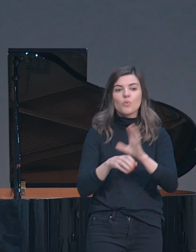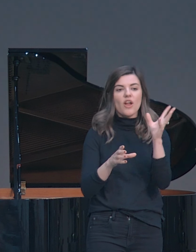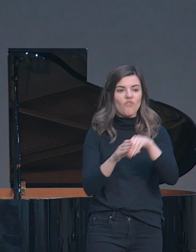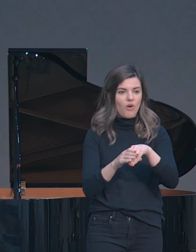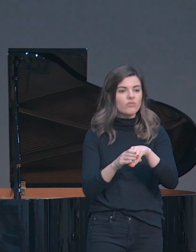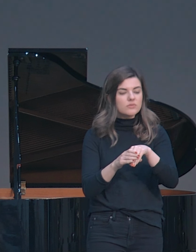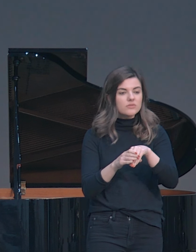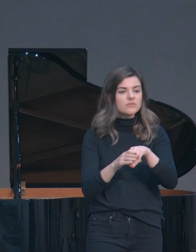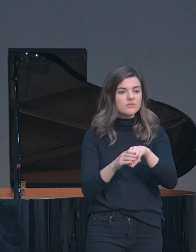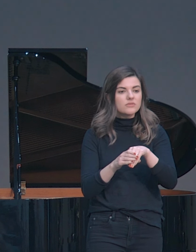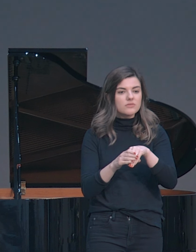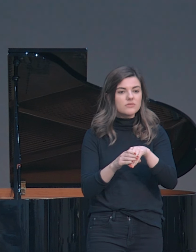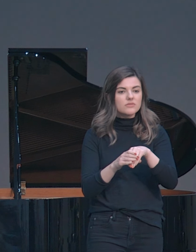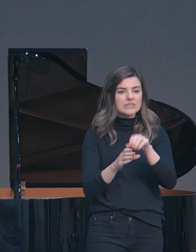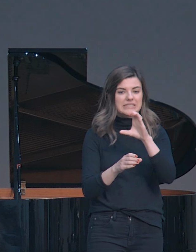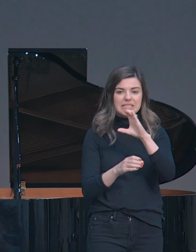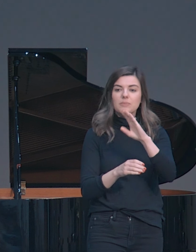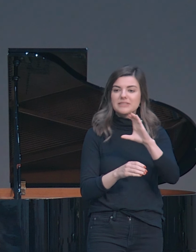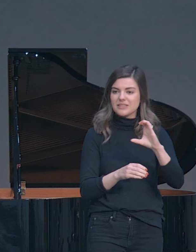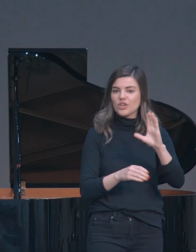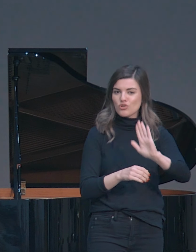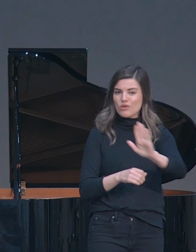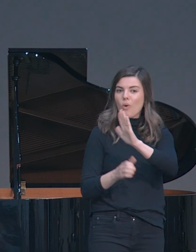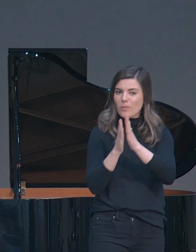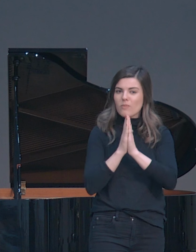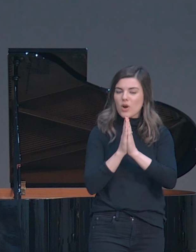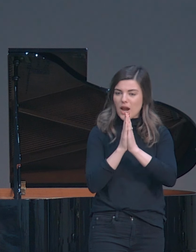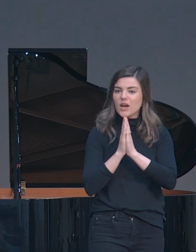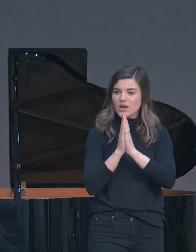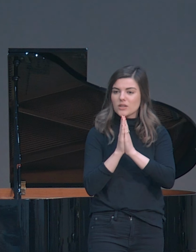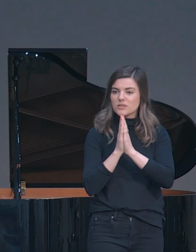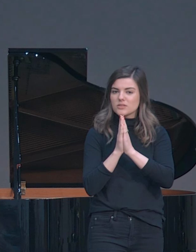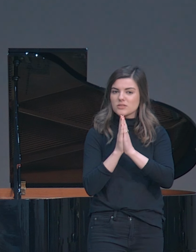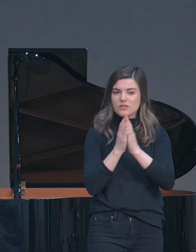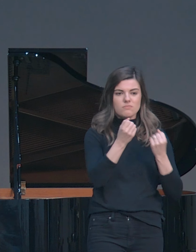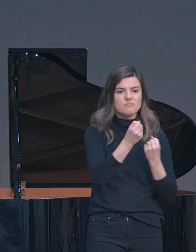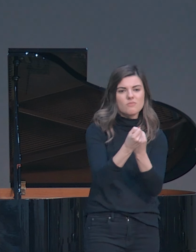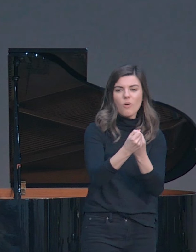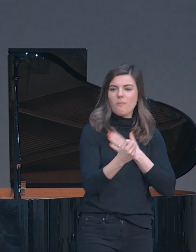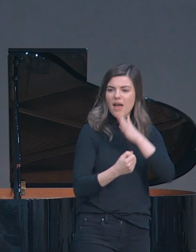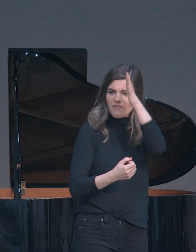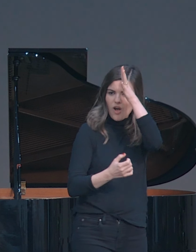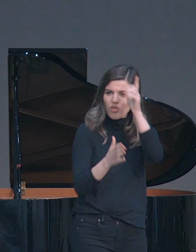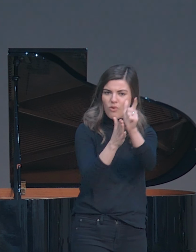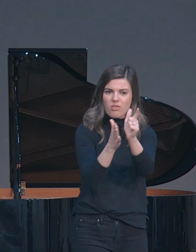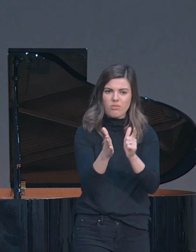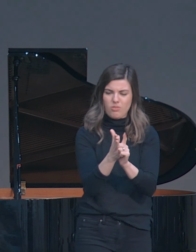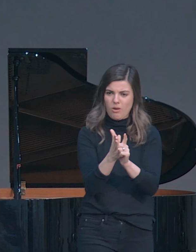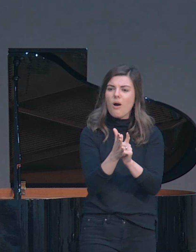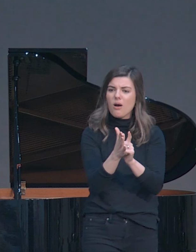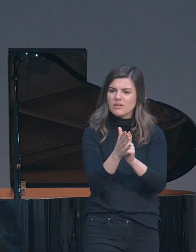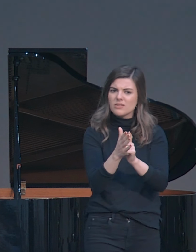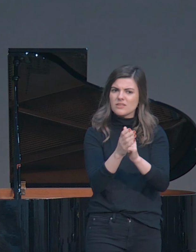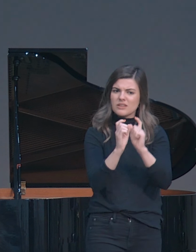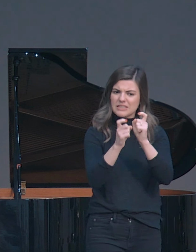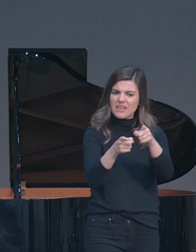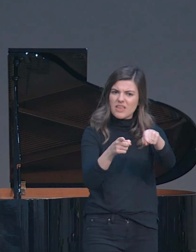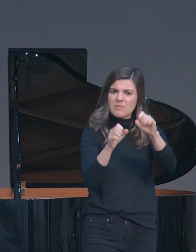Your prayers, Countryside, have come alongside my father-in-law and enabled him to bring glory to